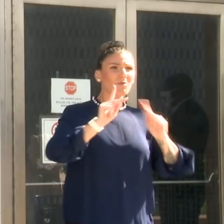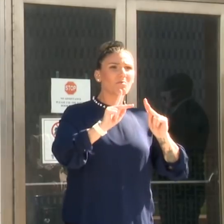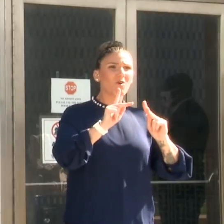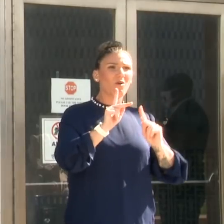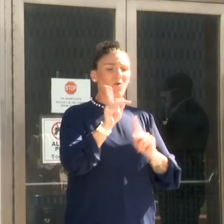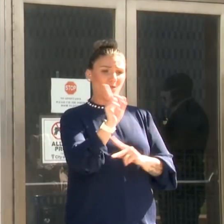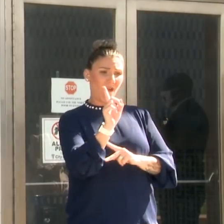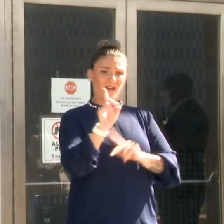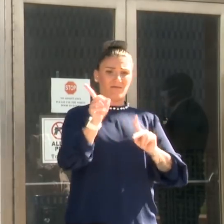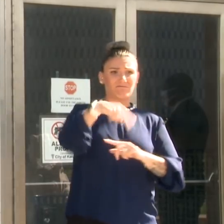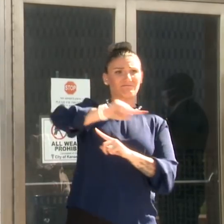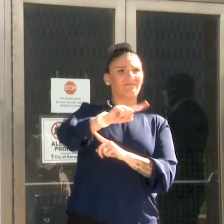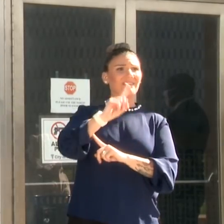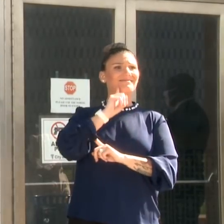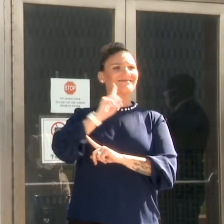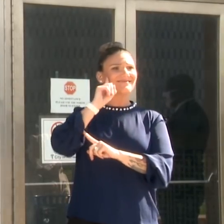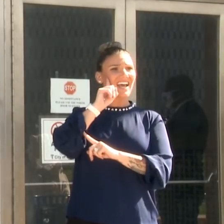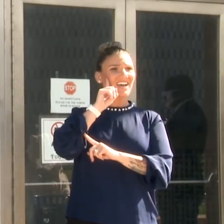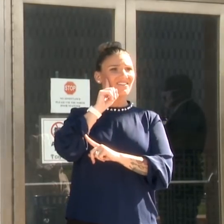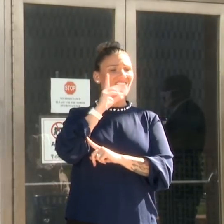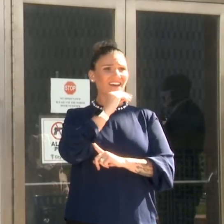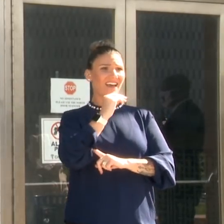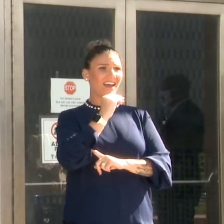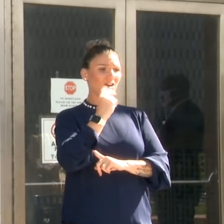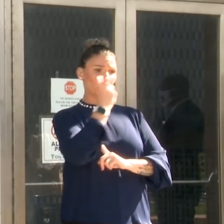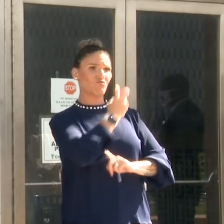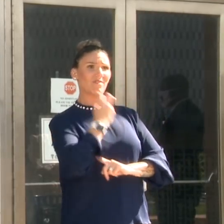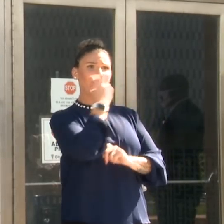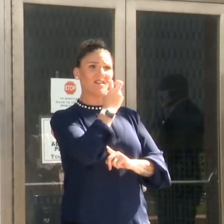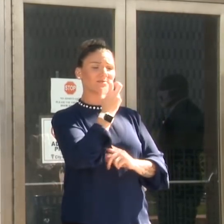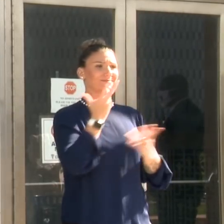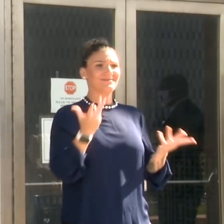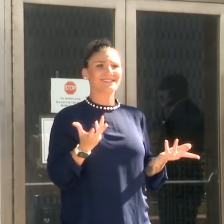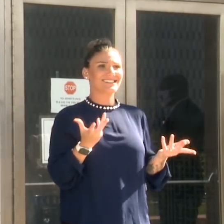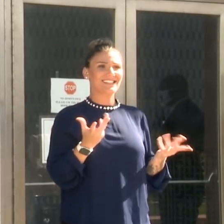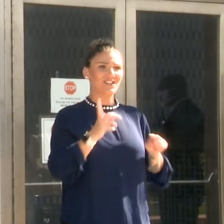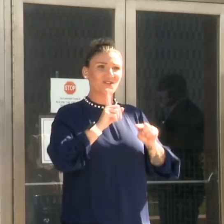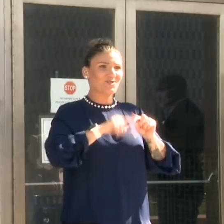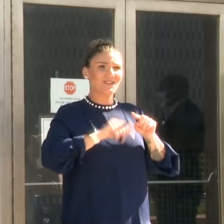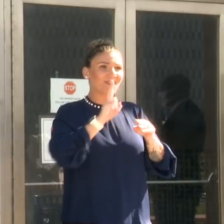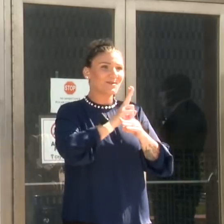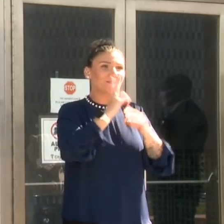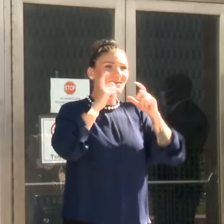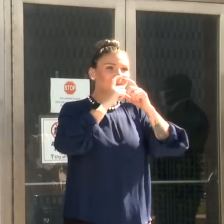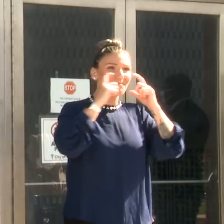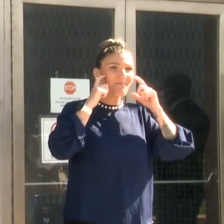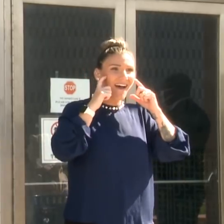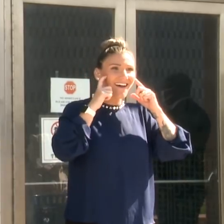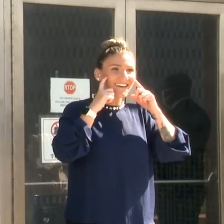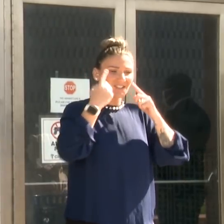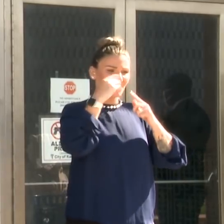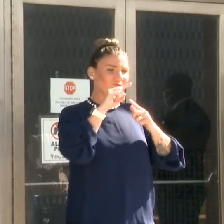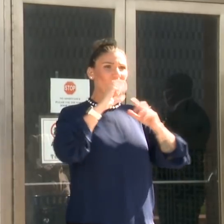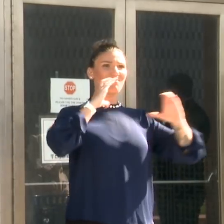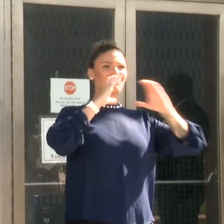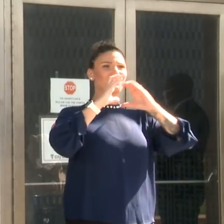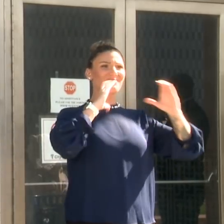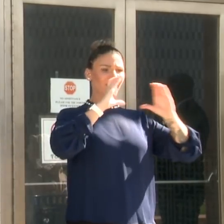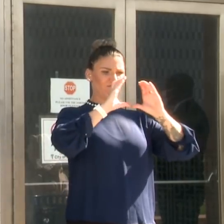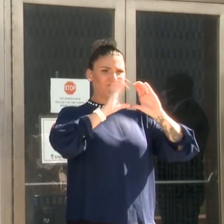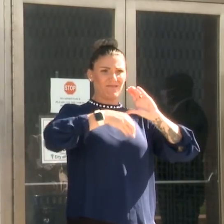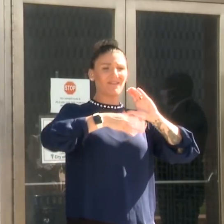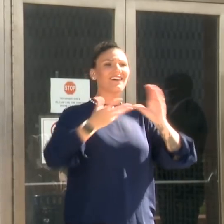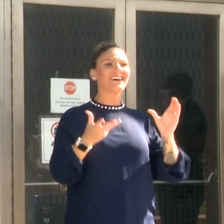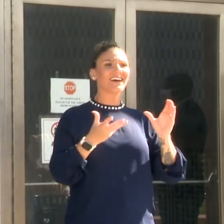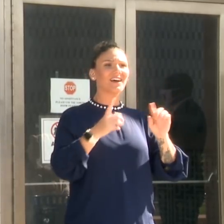impaired and need to be able to read lips, you can't be wearing a mask in that setting. But that's